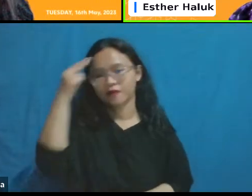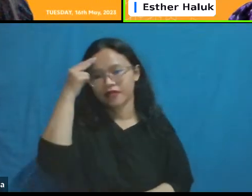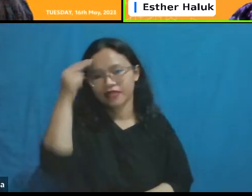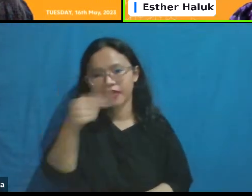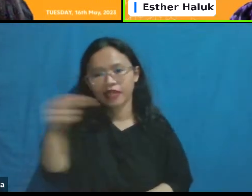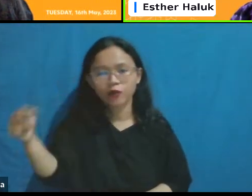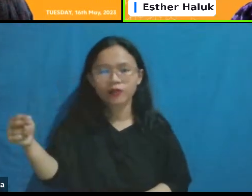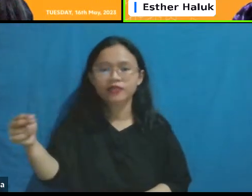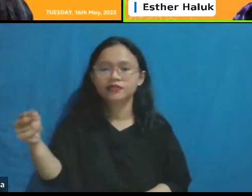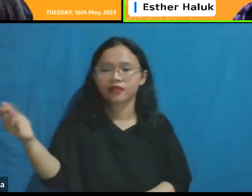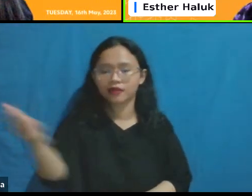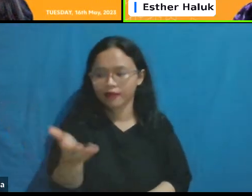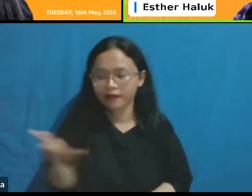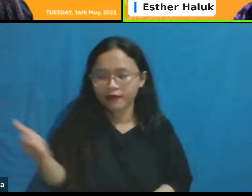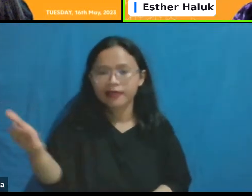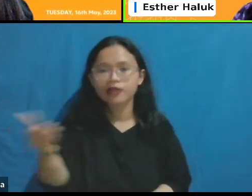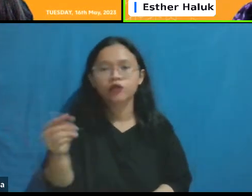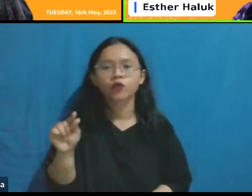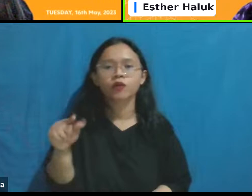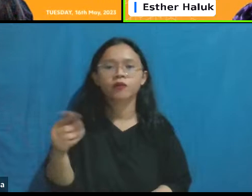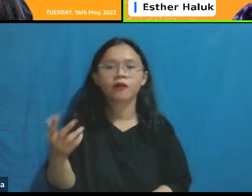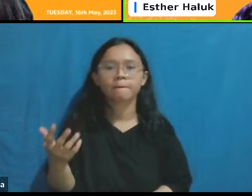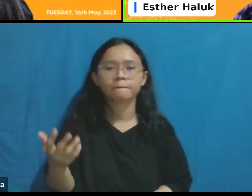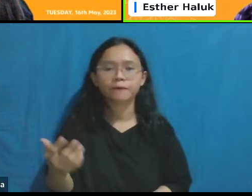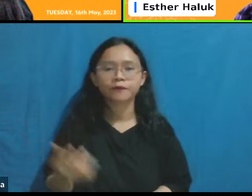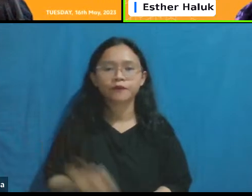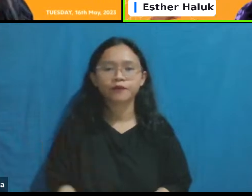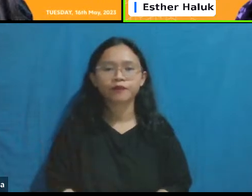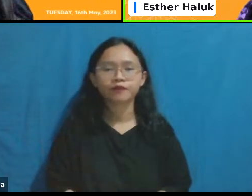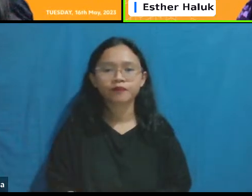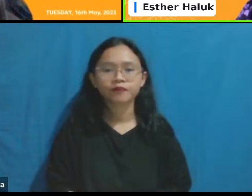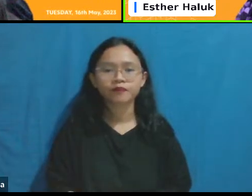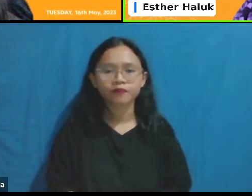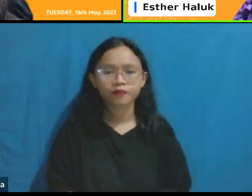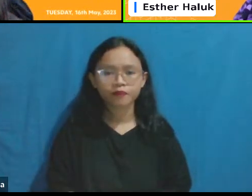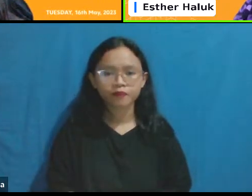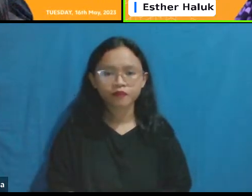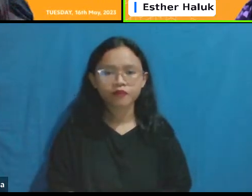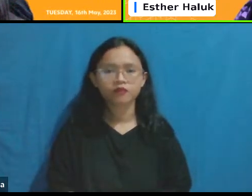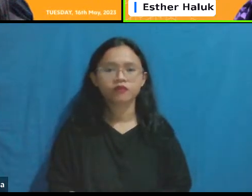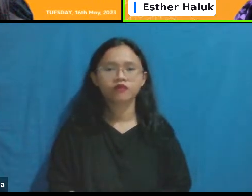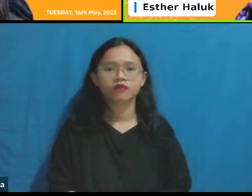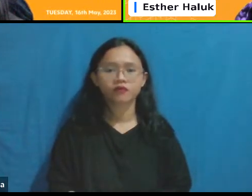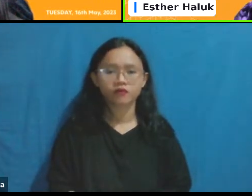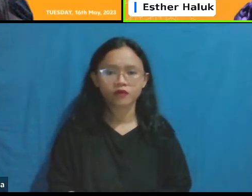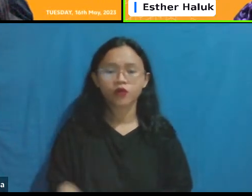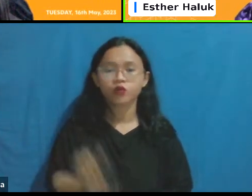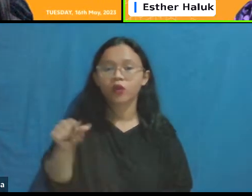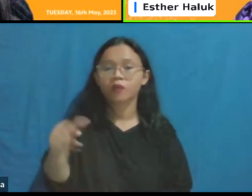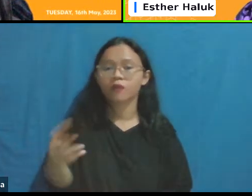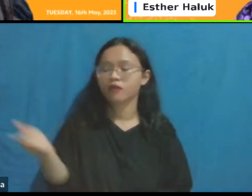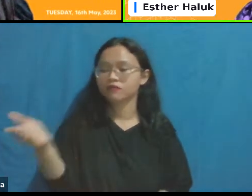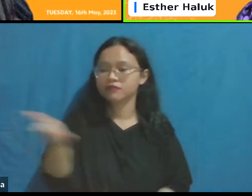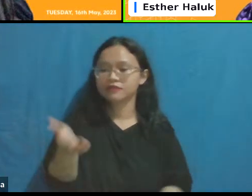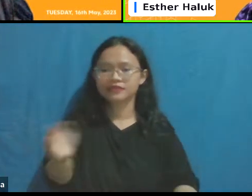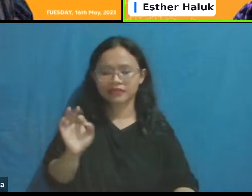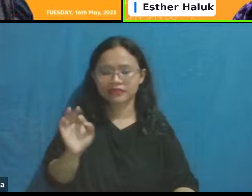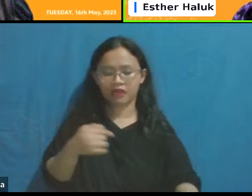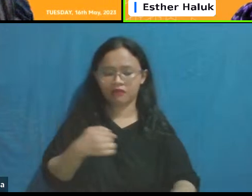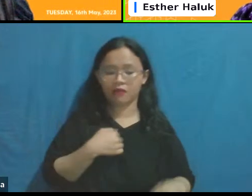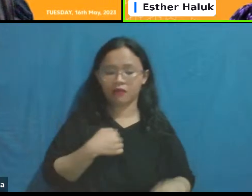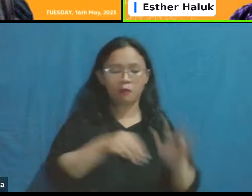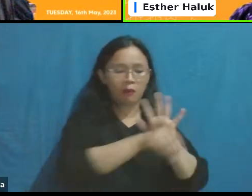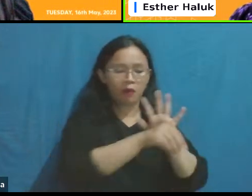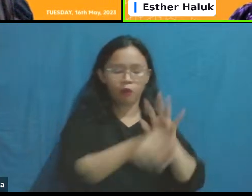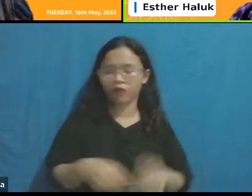to not differentiating us, West Papua, if